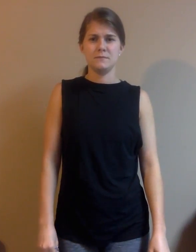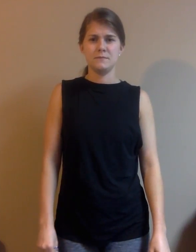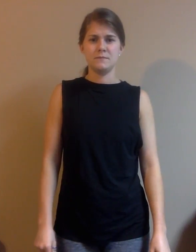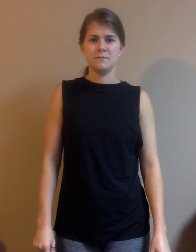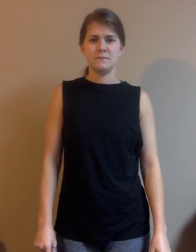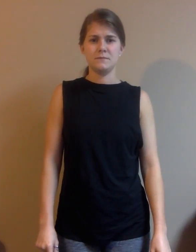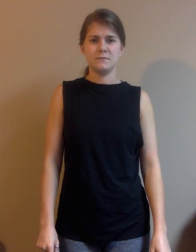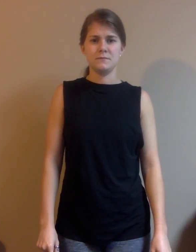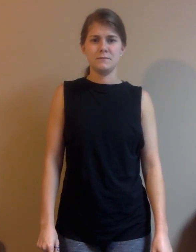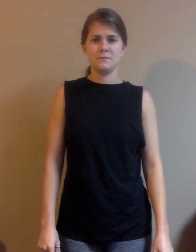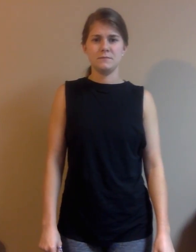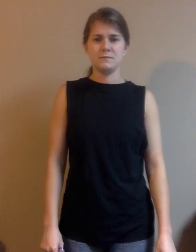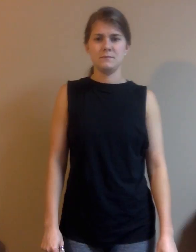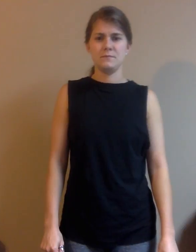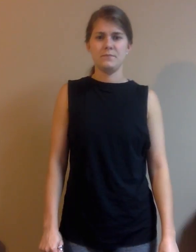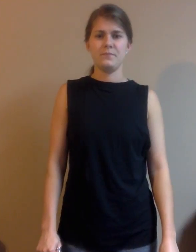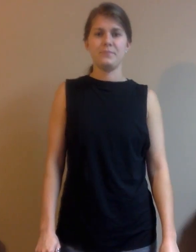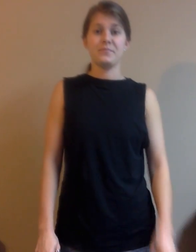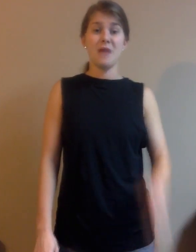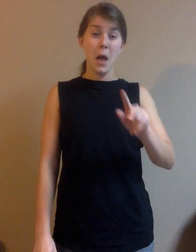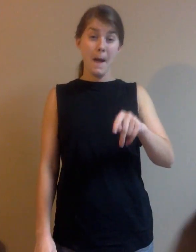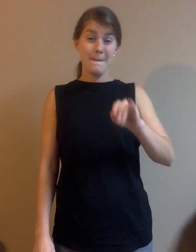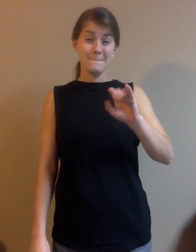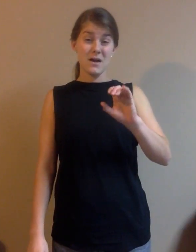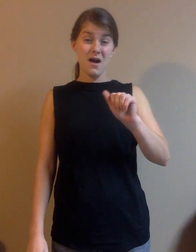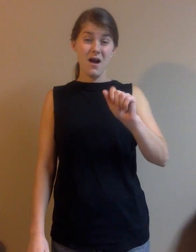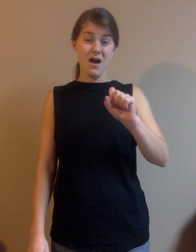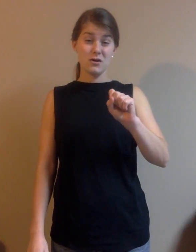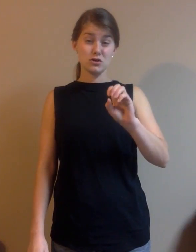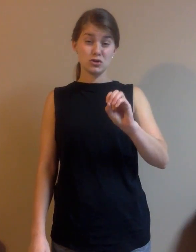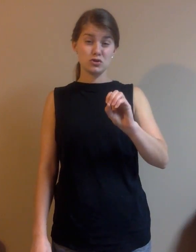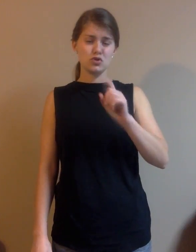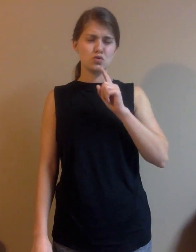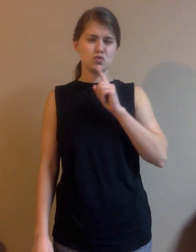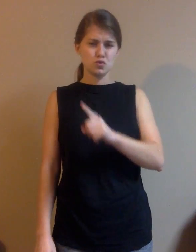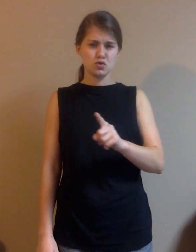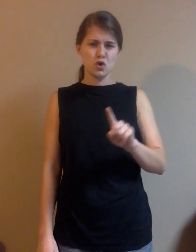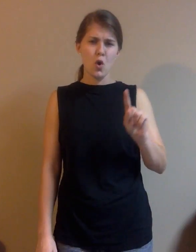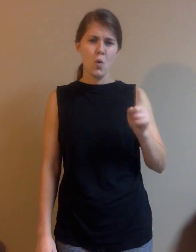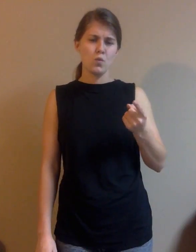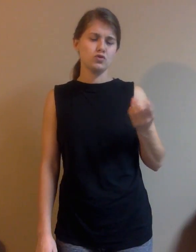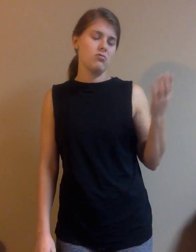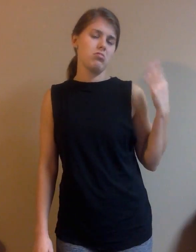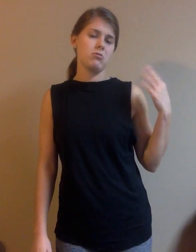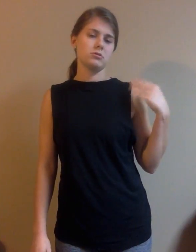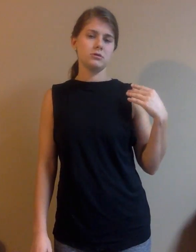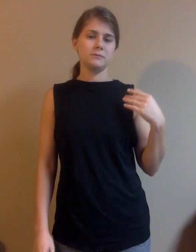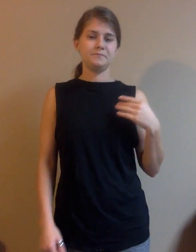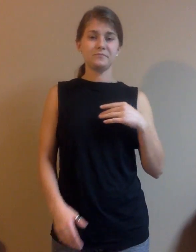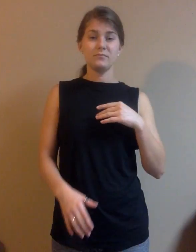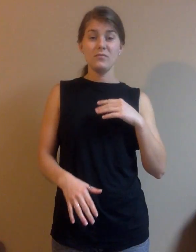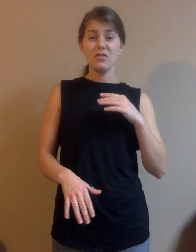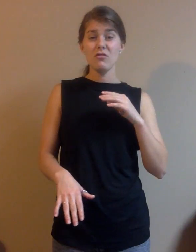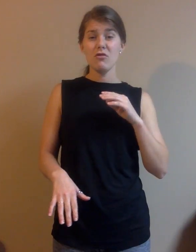artists. The problem is to remain an artist as we grow up. I believe this passionately, that we don't grow into creativity, we